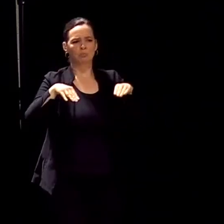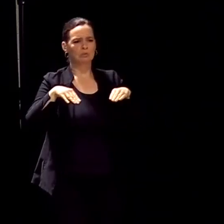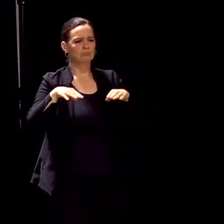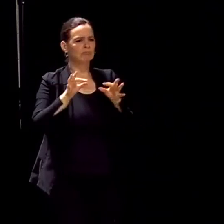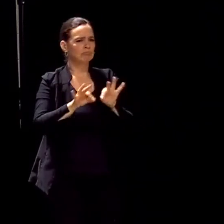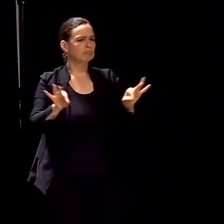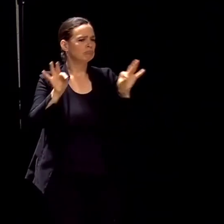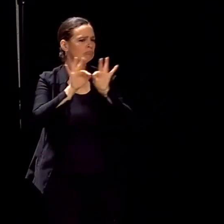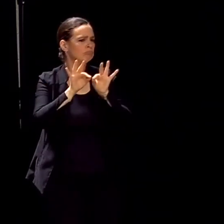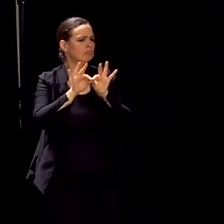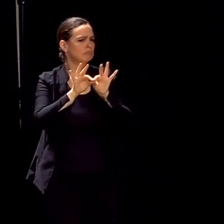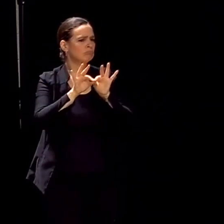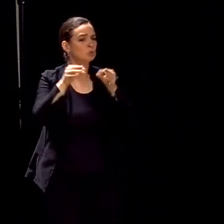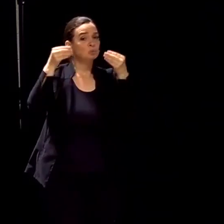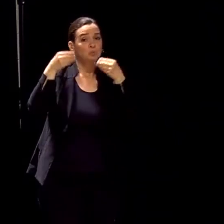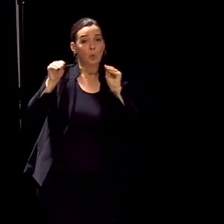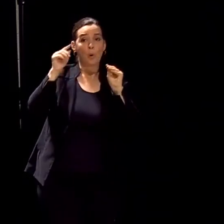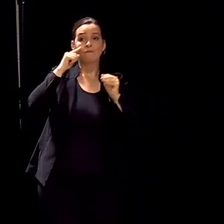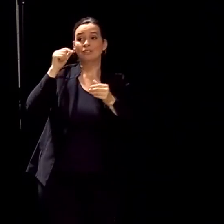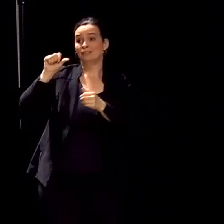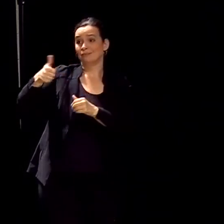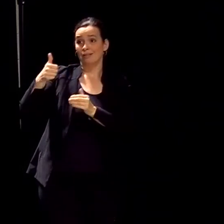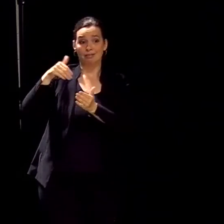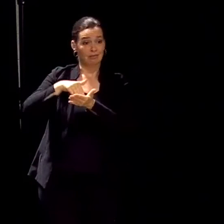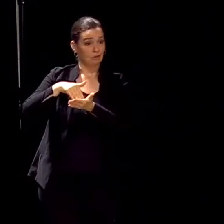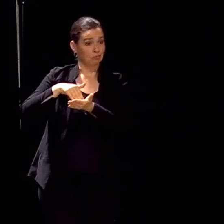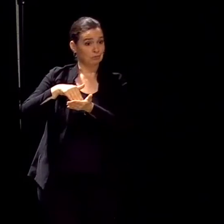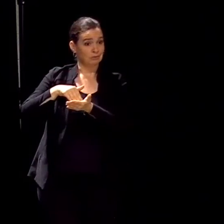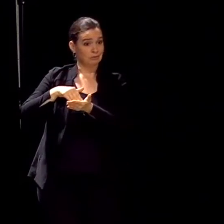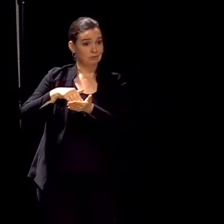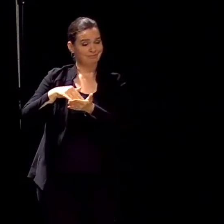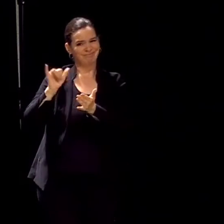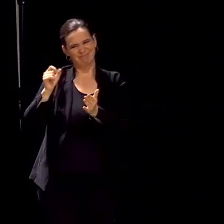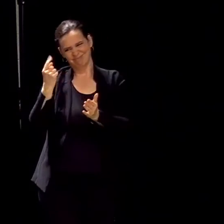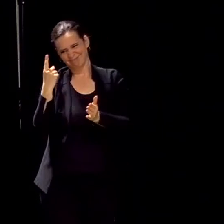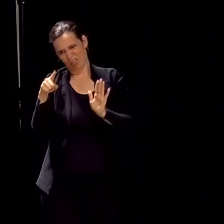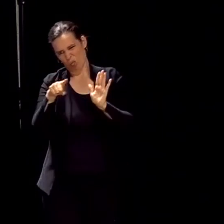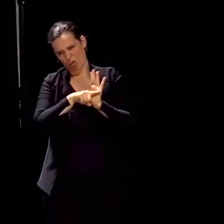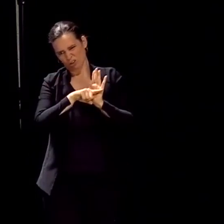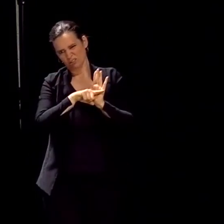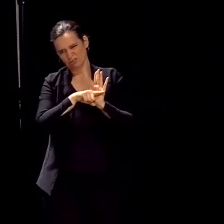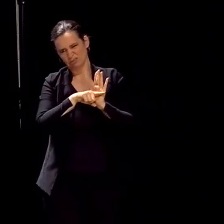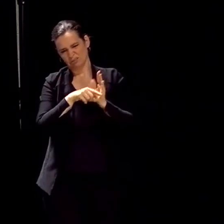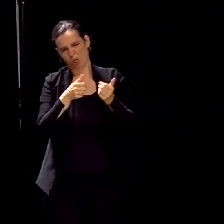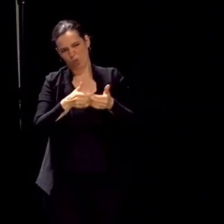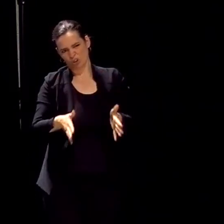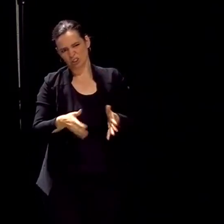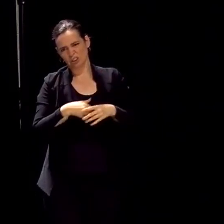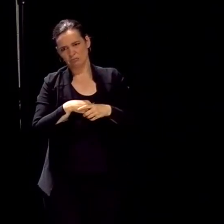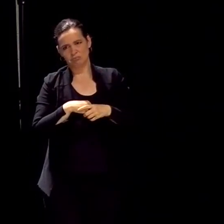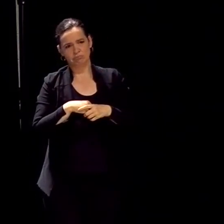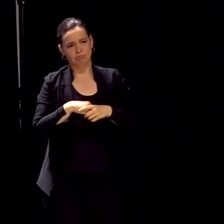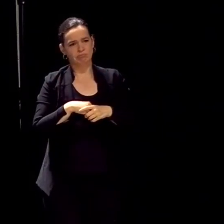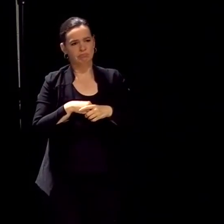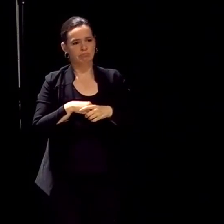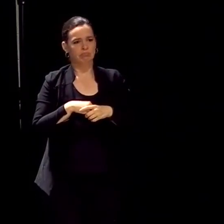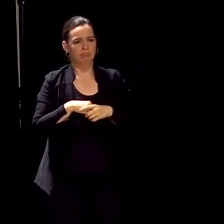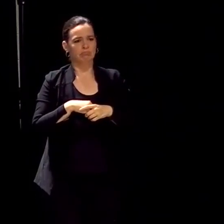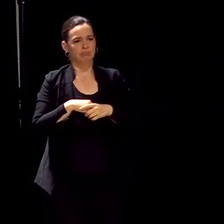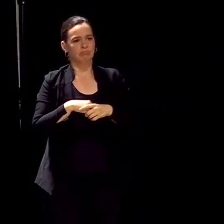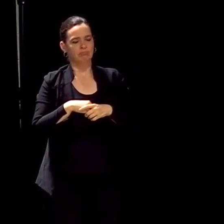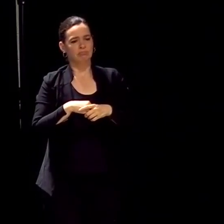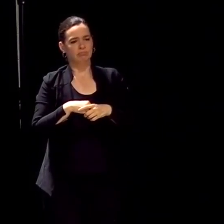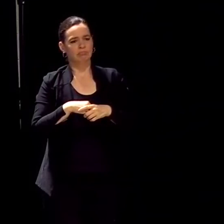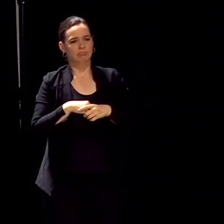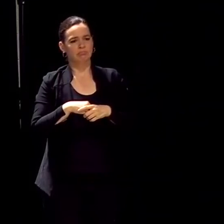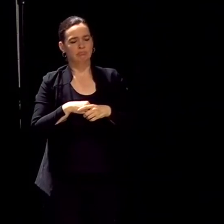So I haven't gotten a report on any of that, though, any specifics on how the dollars and cents that we did. Would